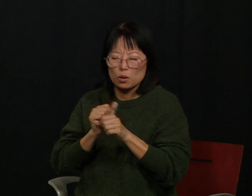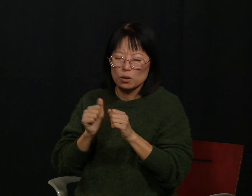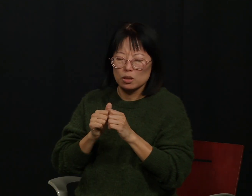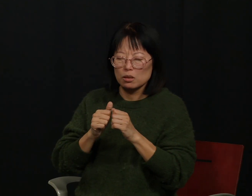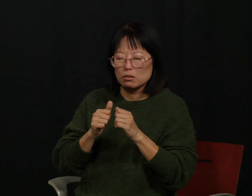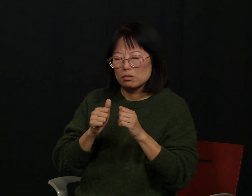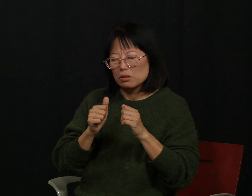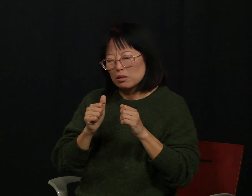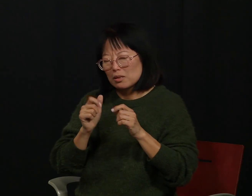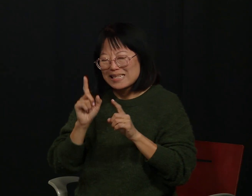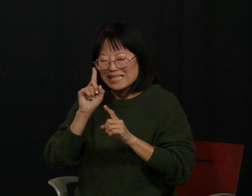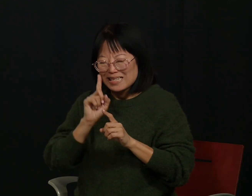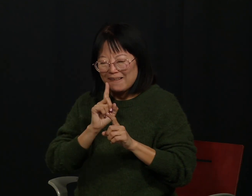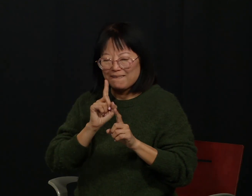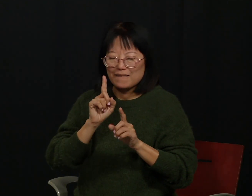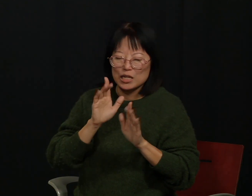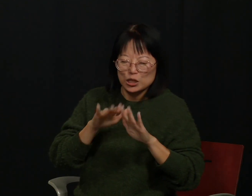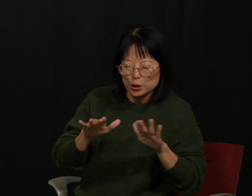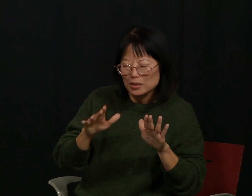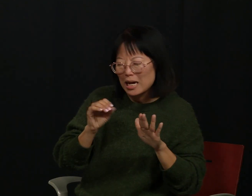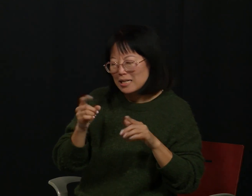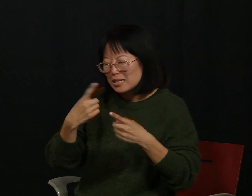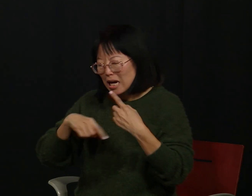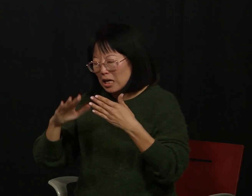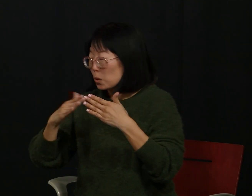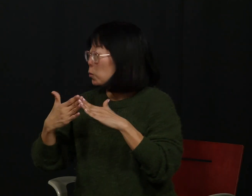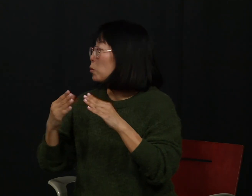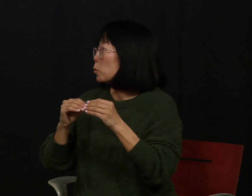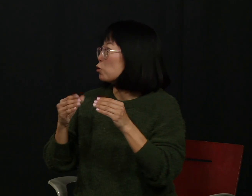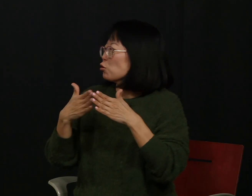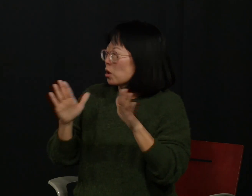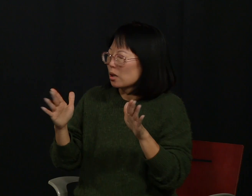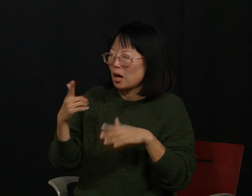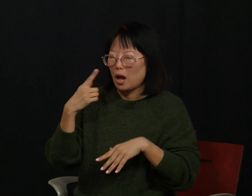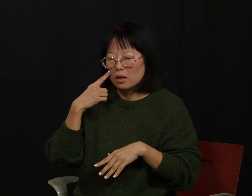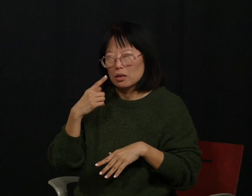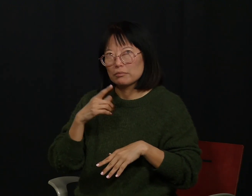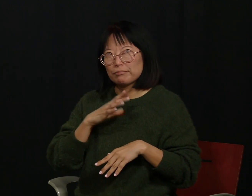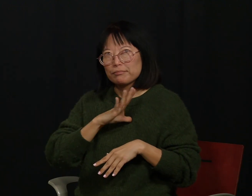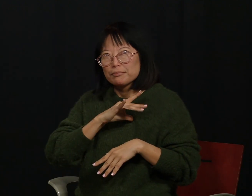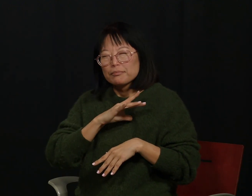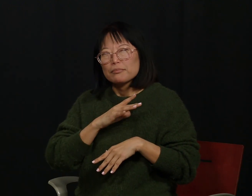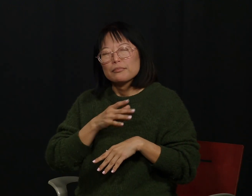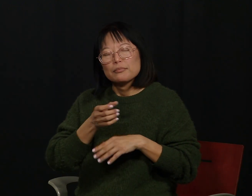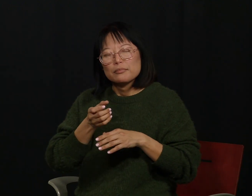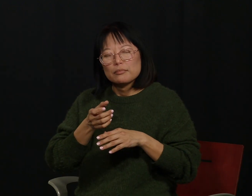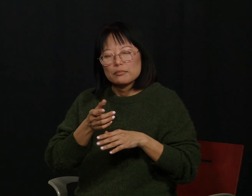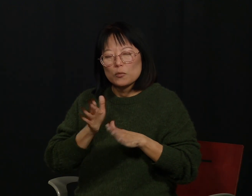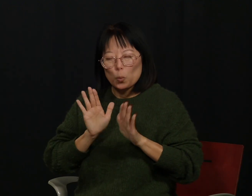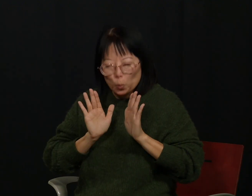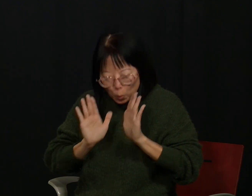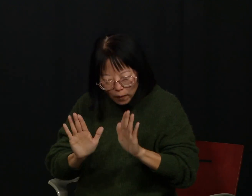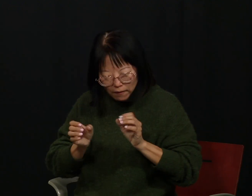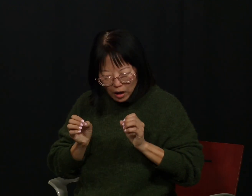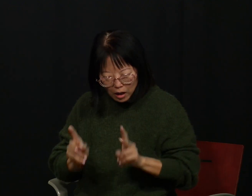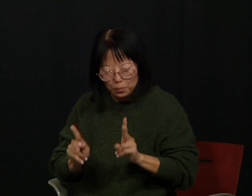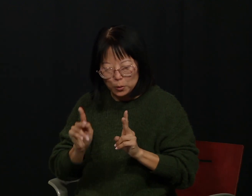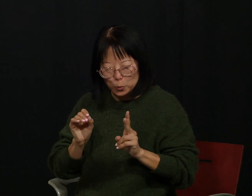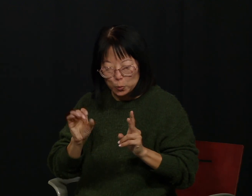enjoyed working with deaf children and signed communities more in general, because I think it's a wonderful